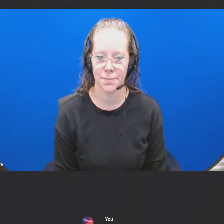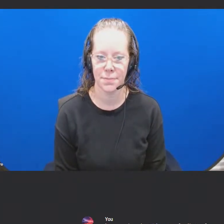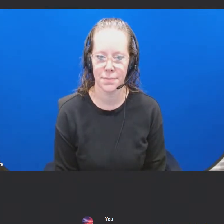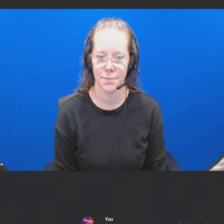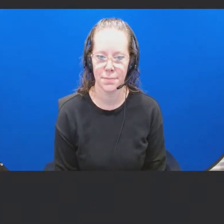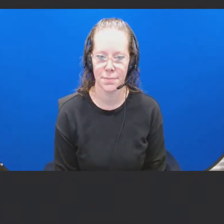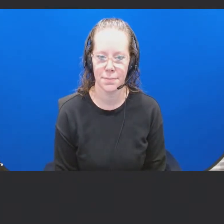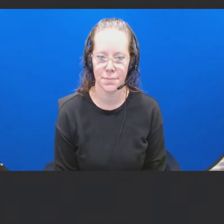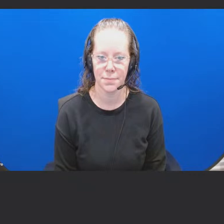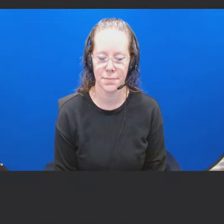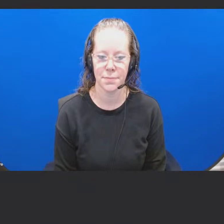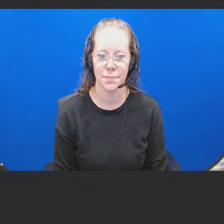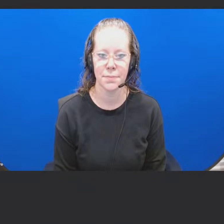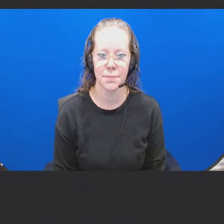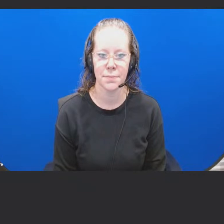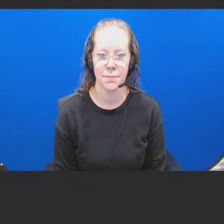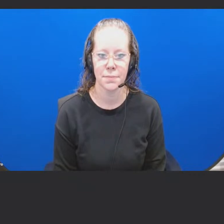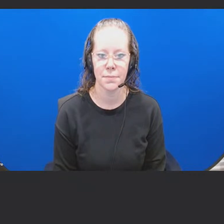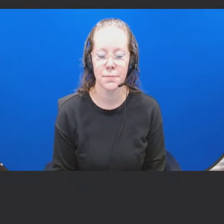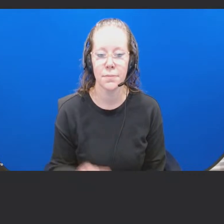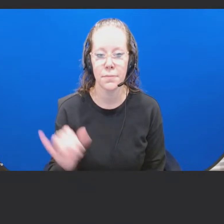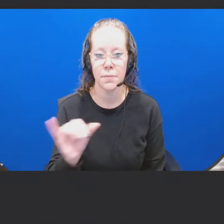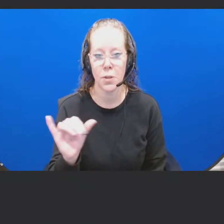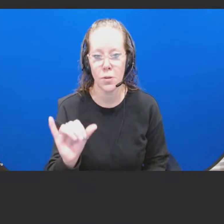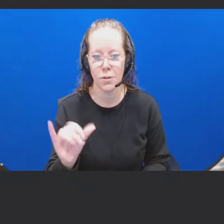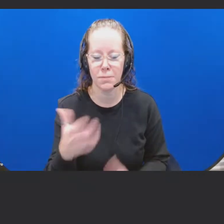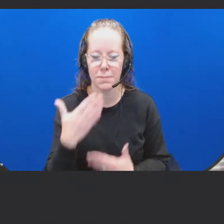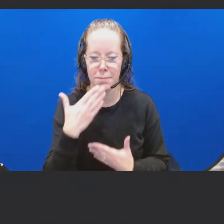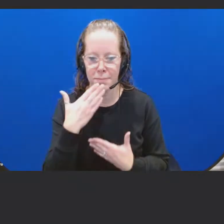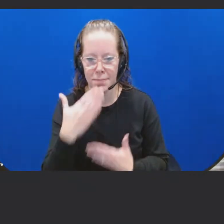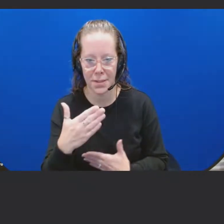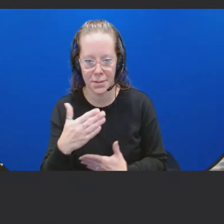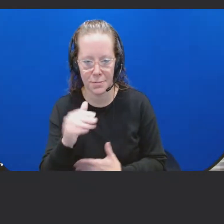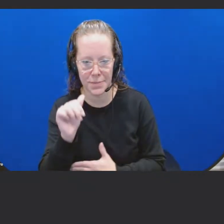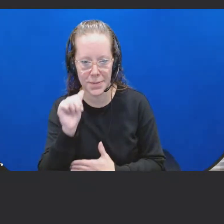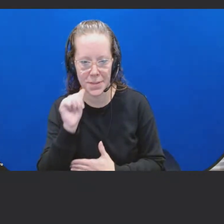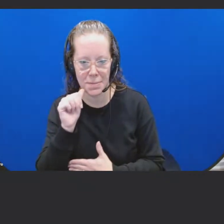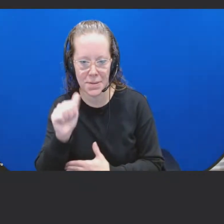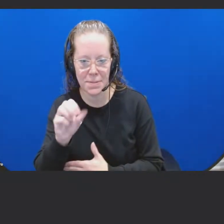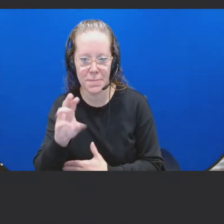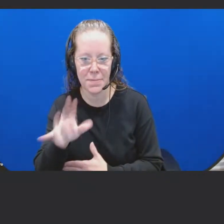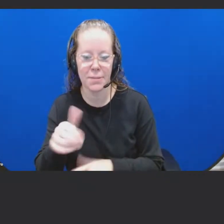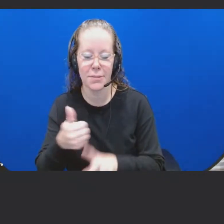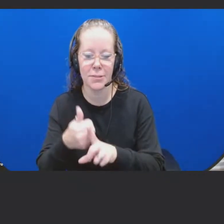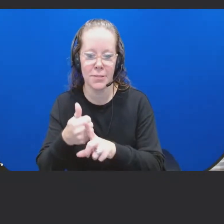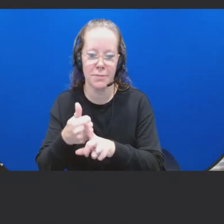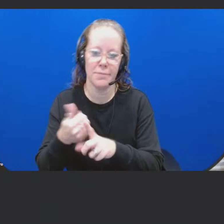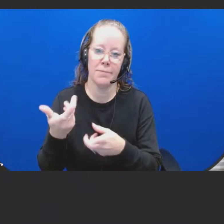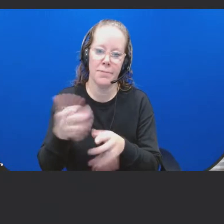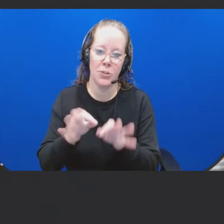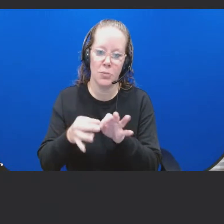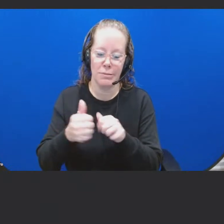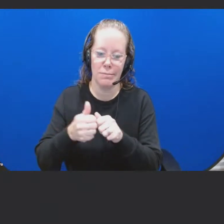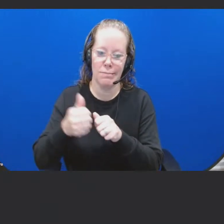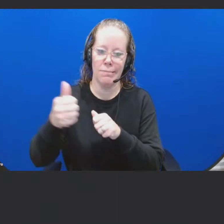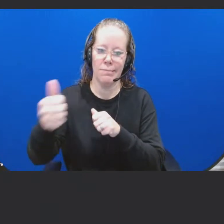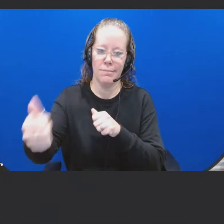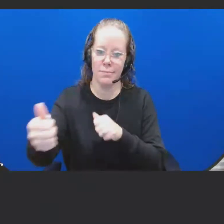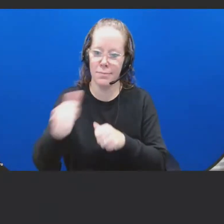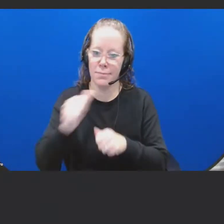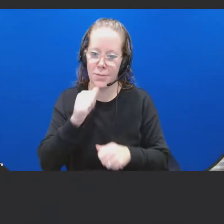I just want to say thank you to Amy, who's interpreting today remotely, not feeling 100%,